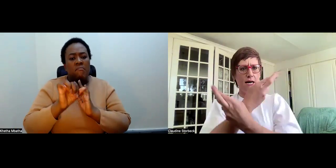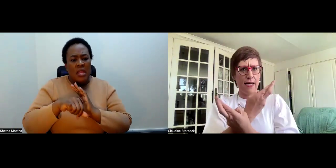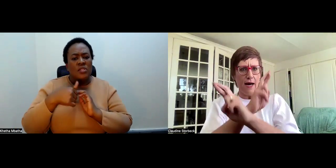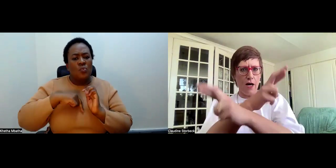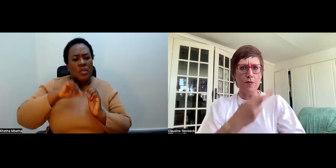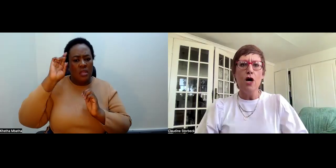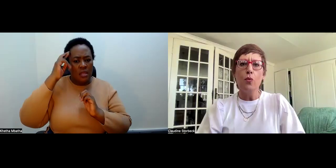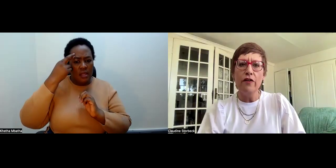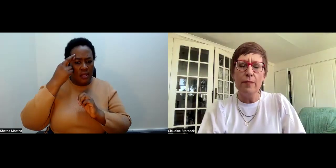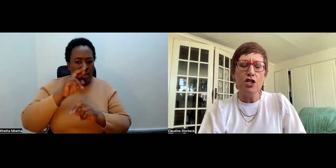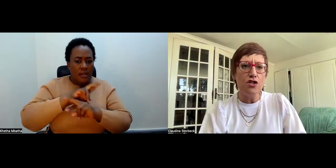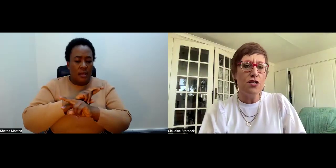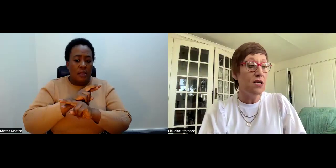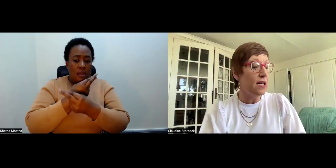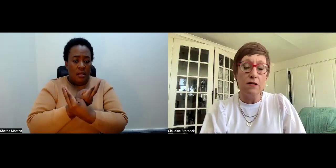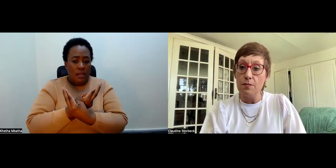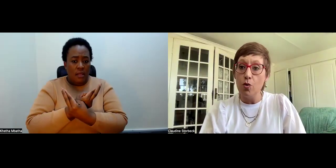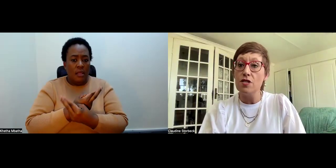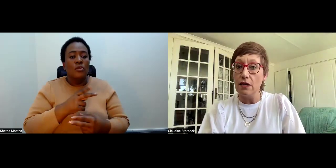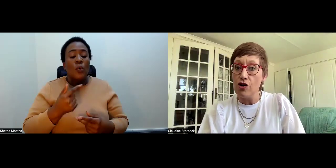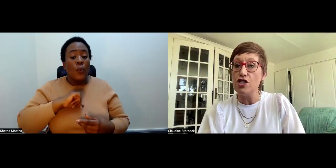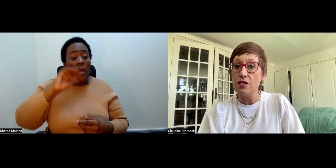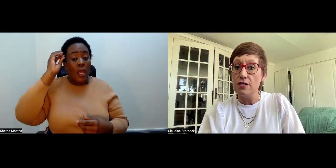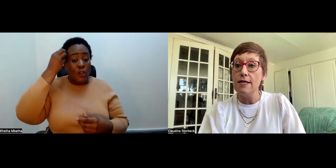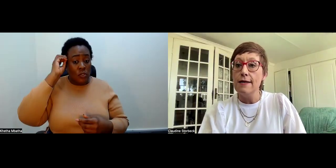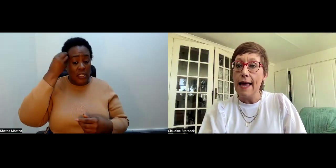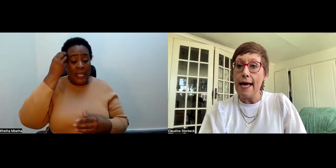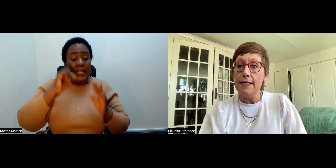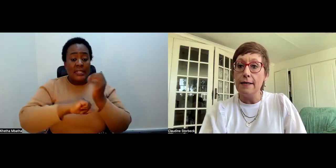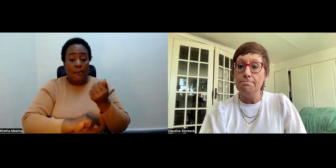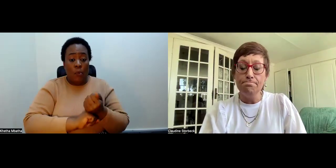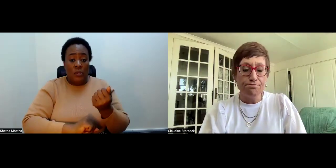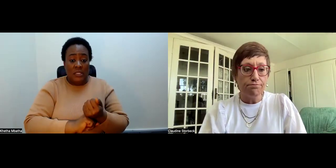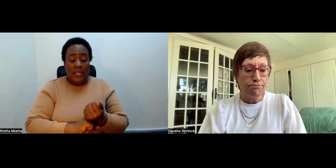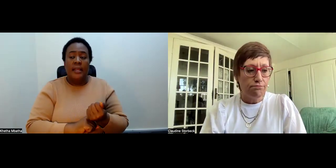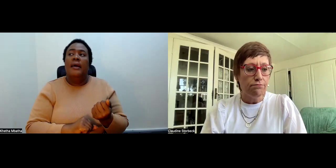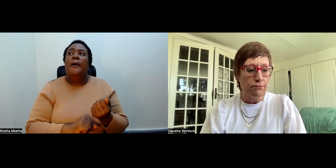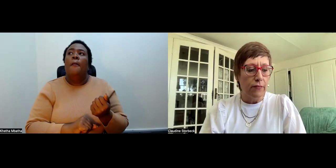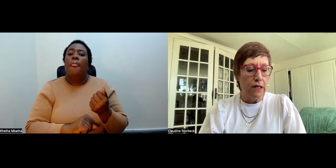is the sign, hey, High Hopes. We're very much interested in supporting creches and